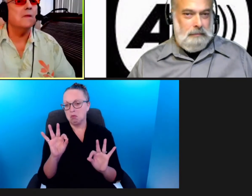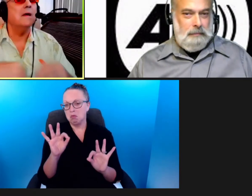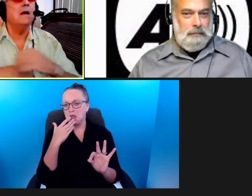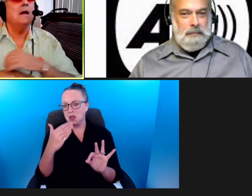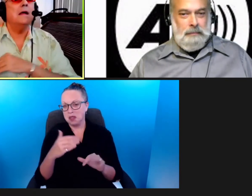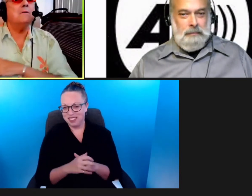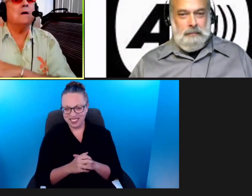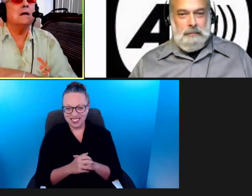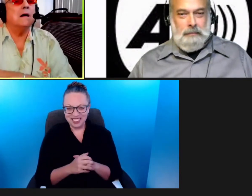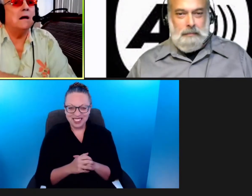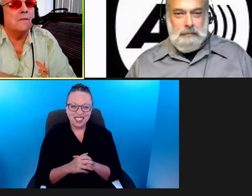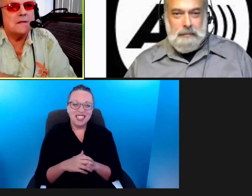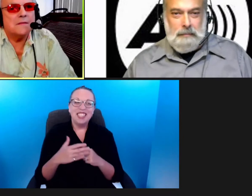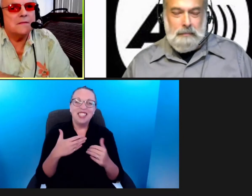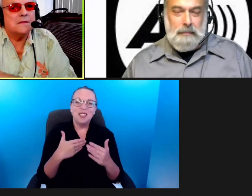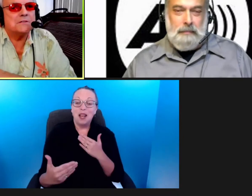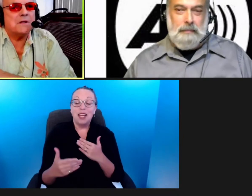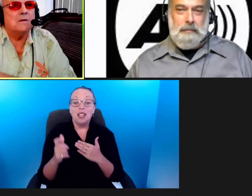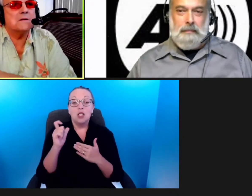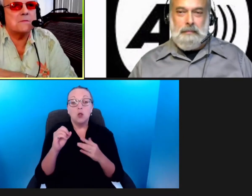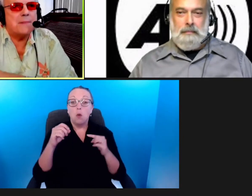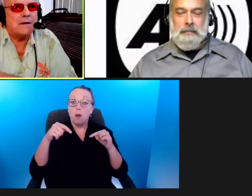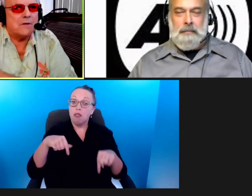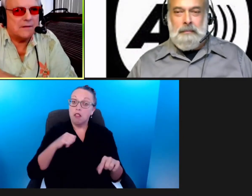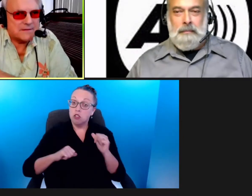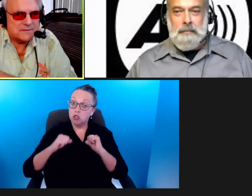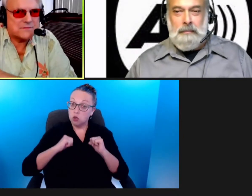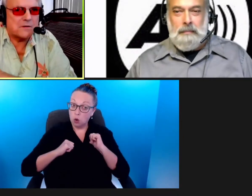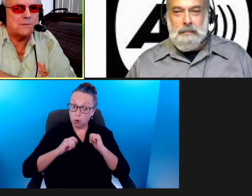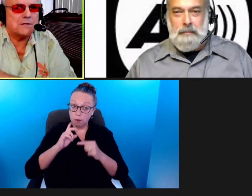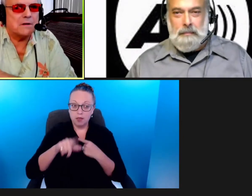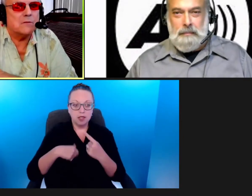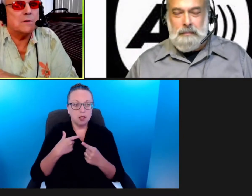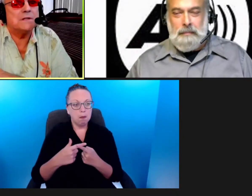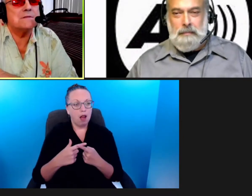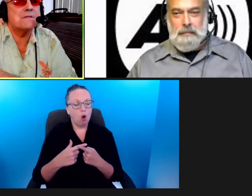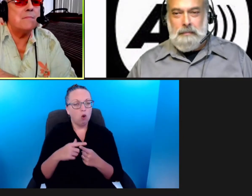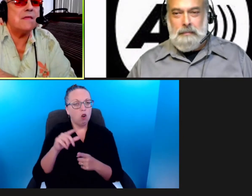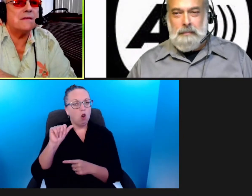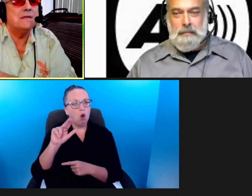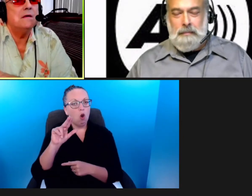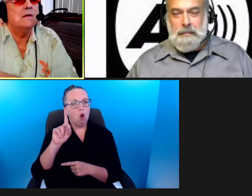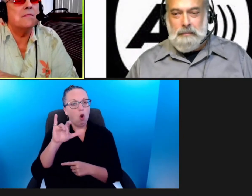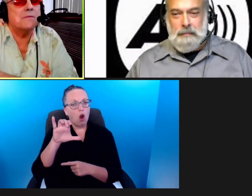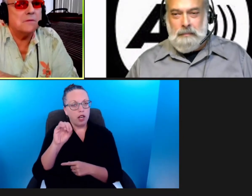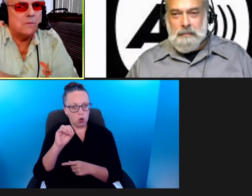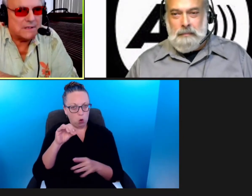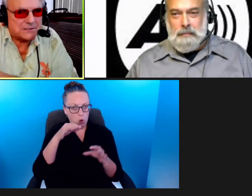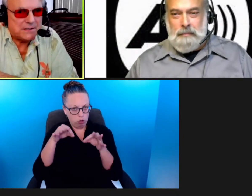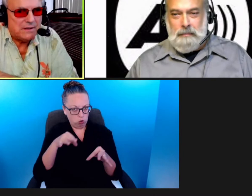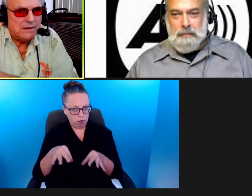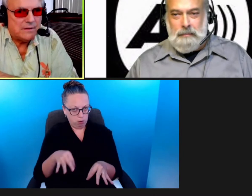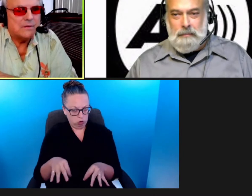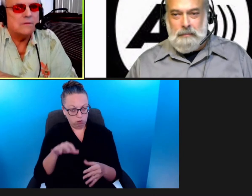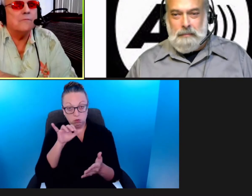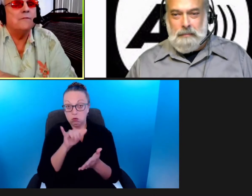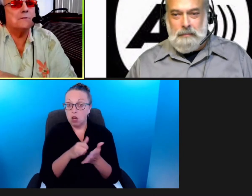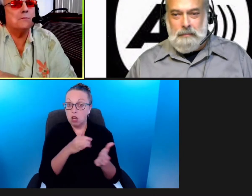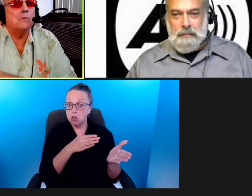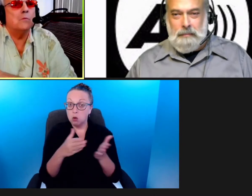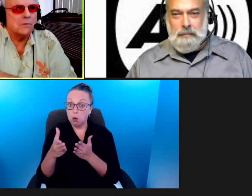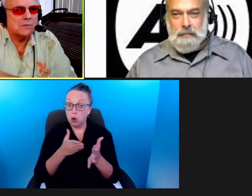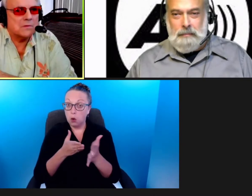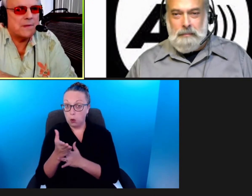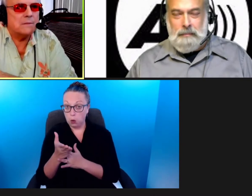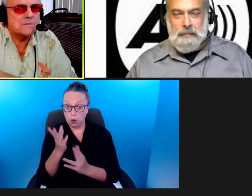good. Anyway, this show is about audio description, which is the method through which the